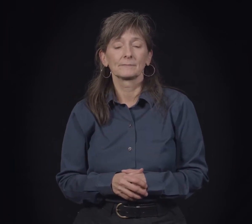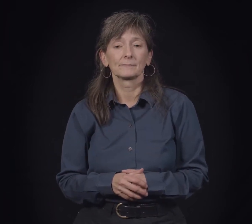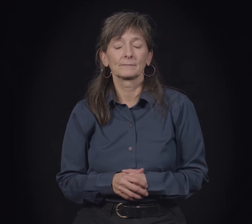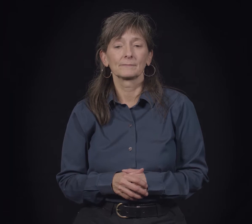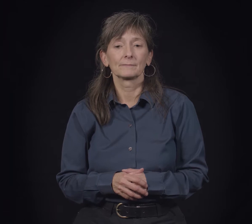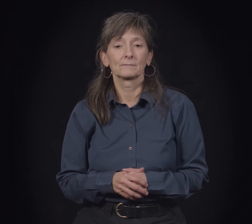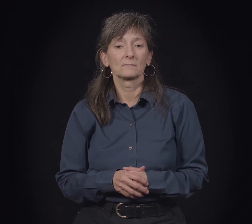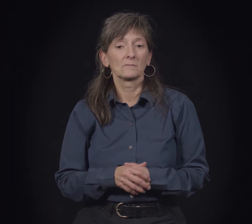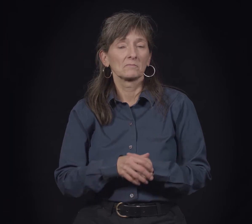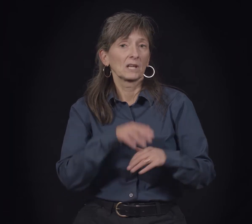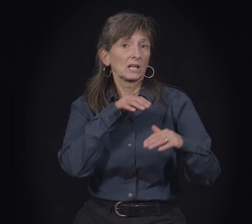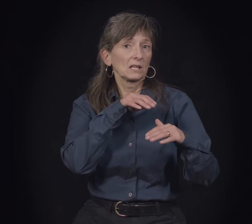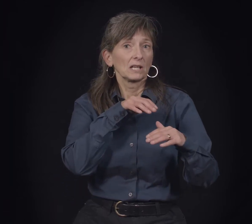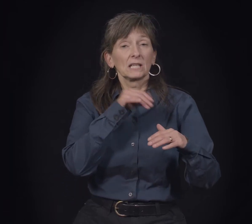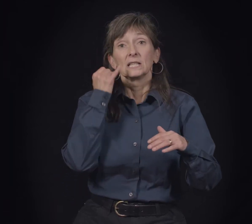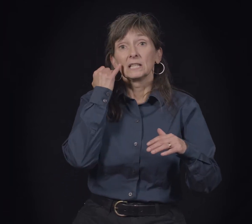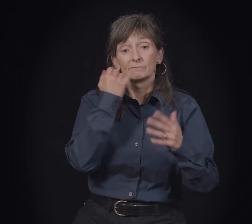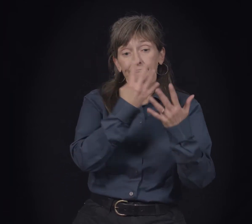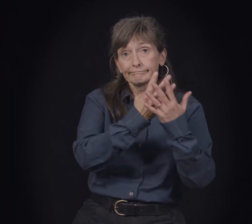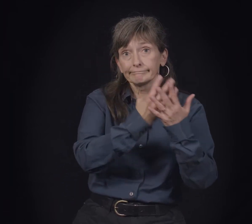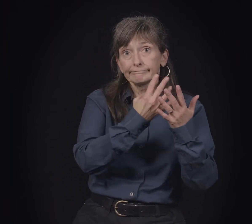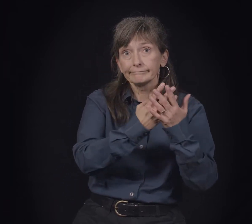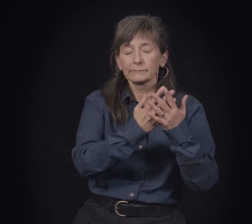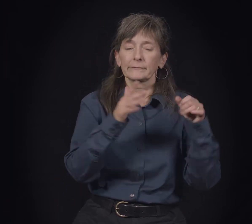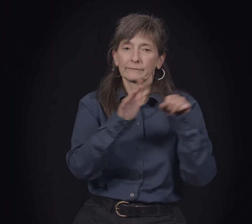accessibility accommodation during incarceration,